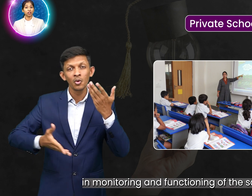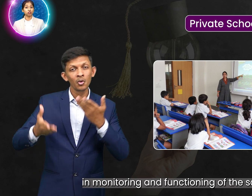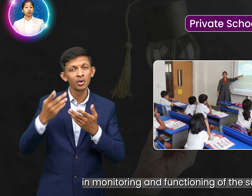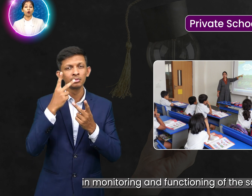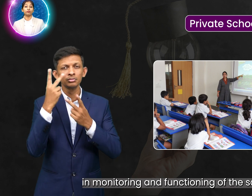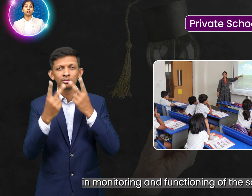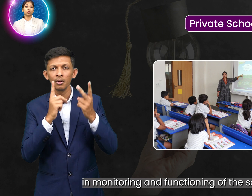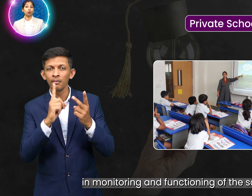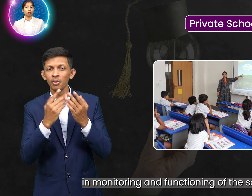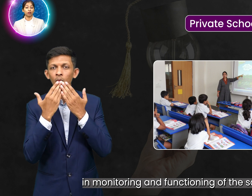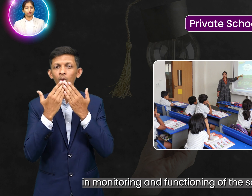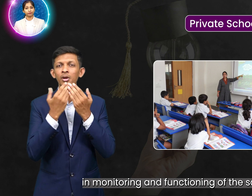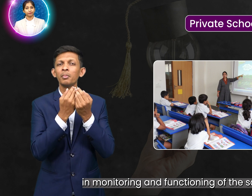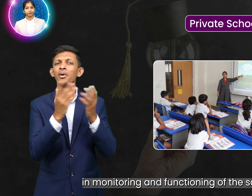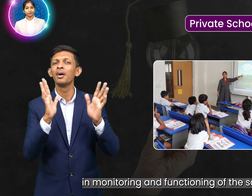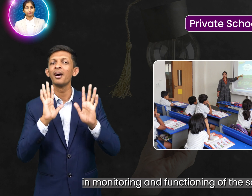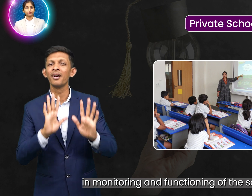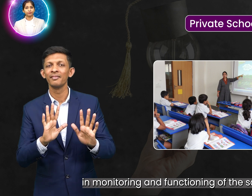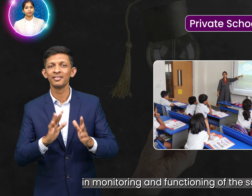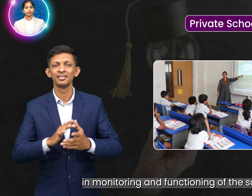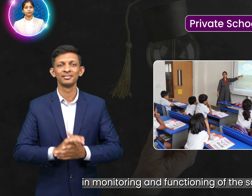and functioning of the school.